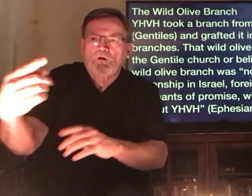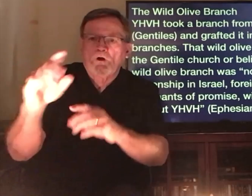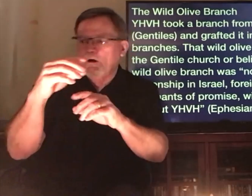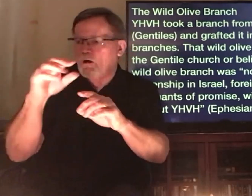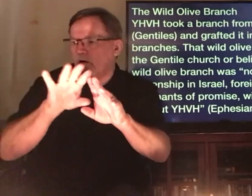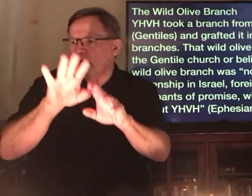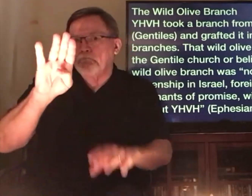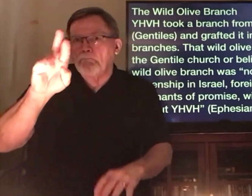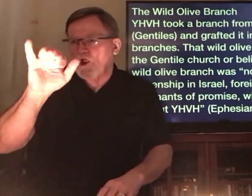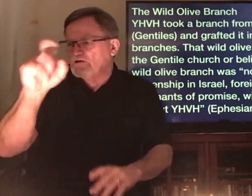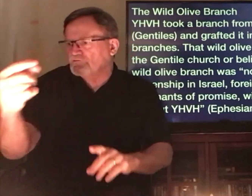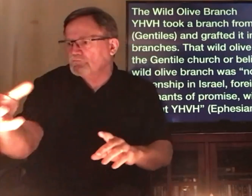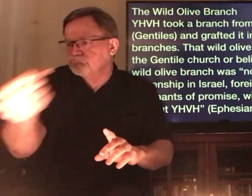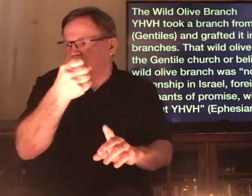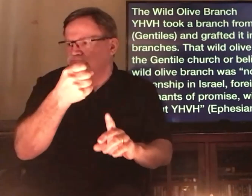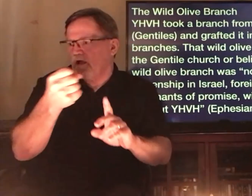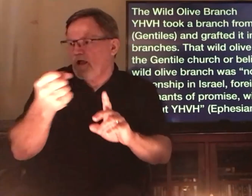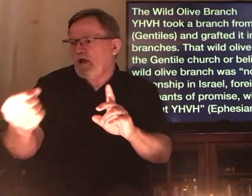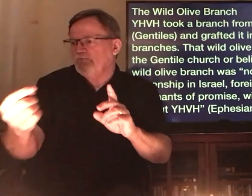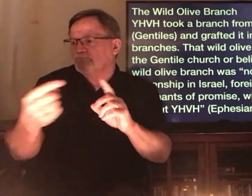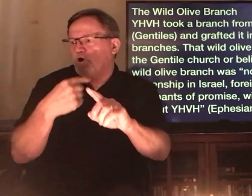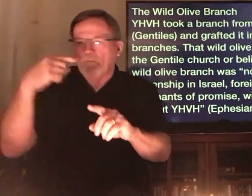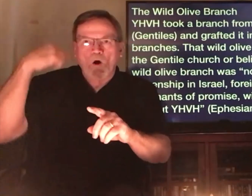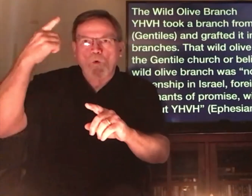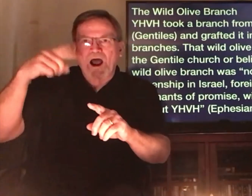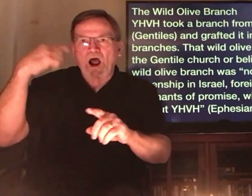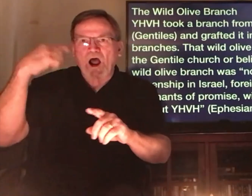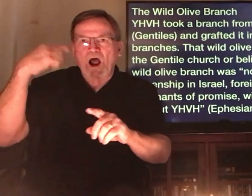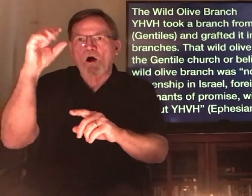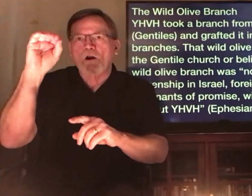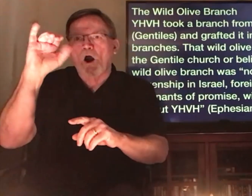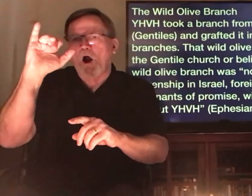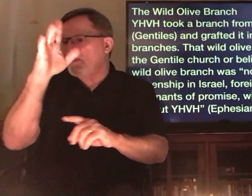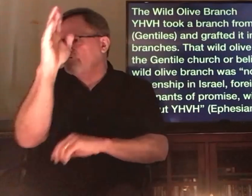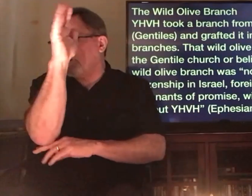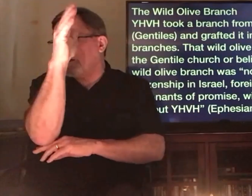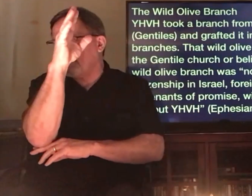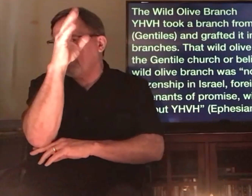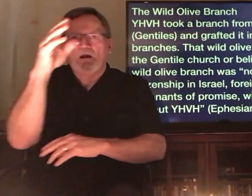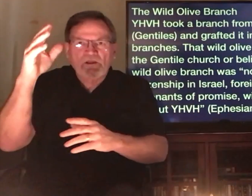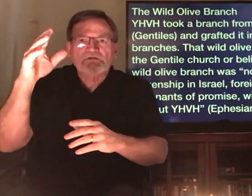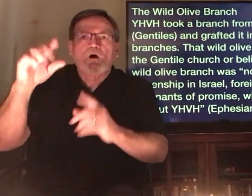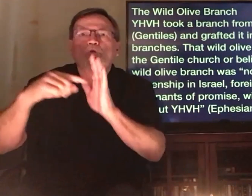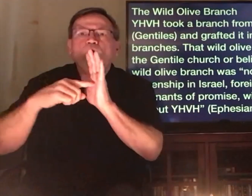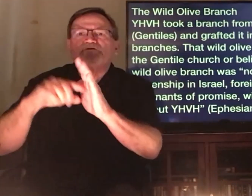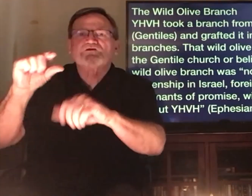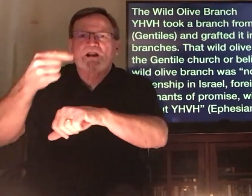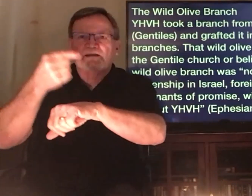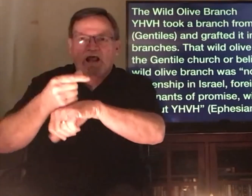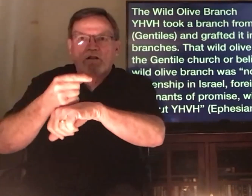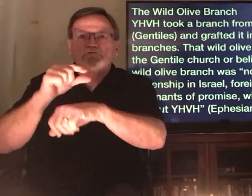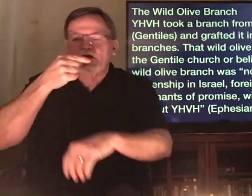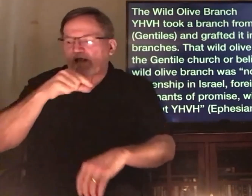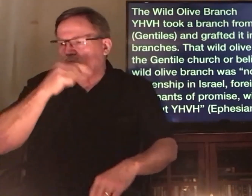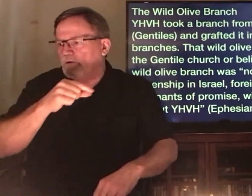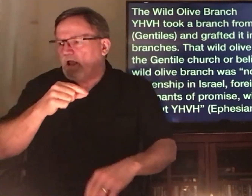can't enjoy that. Why? That's supposed to be his party. He was supposed to be the